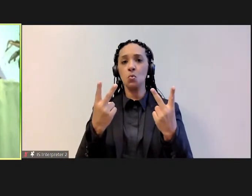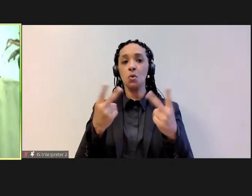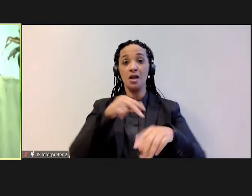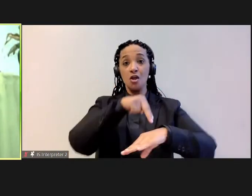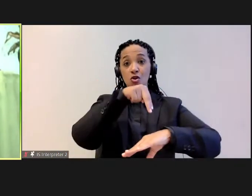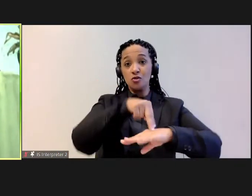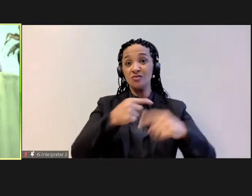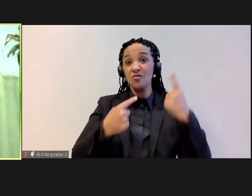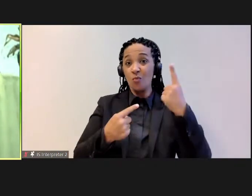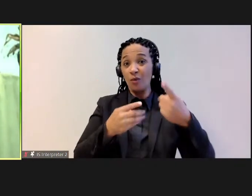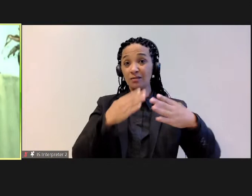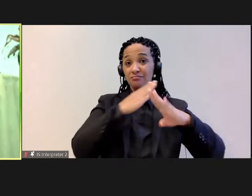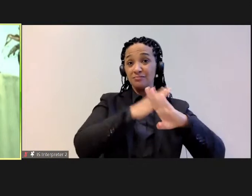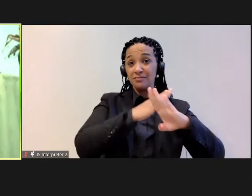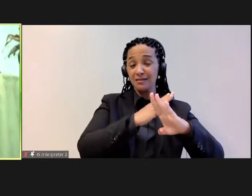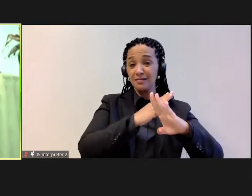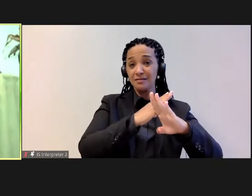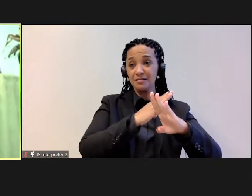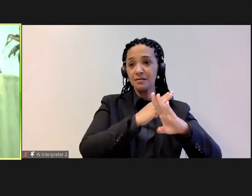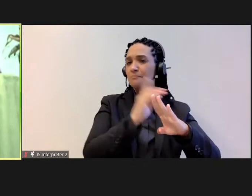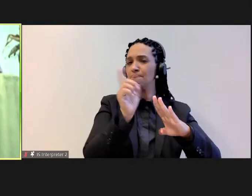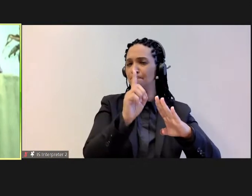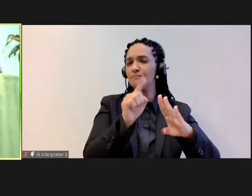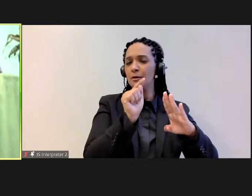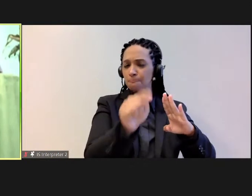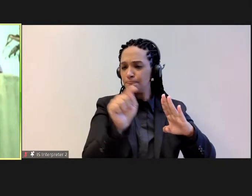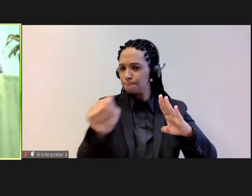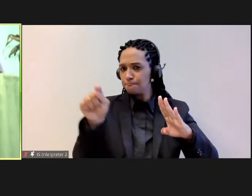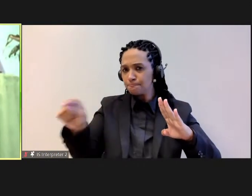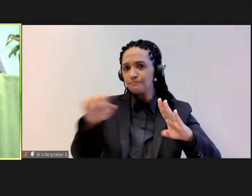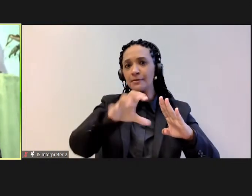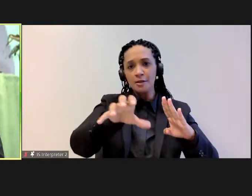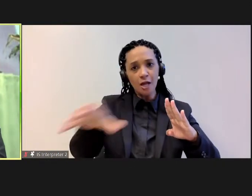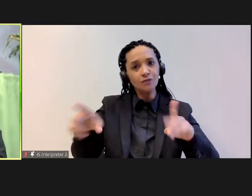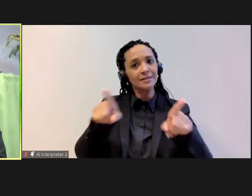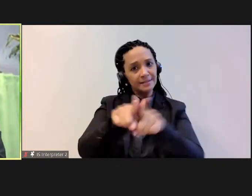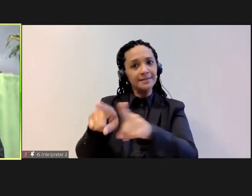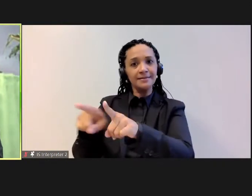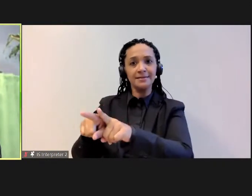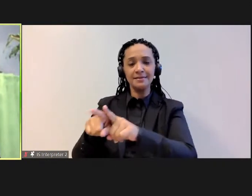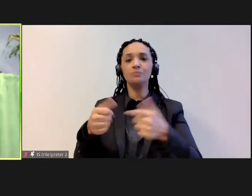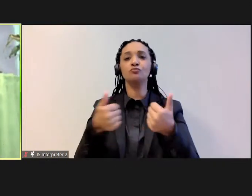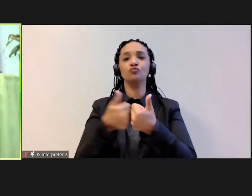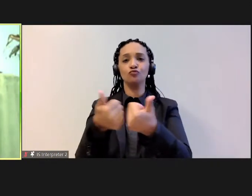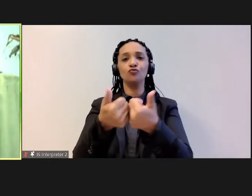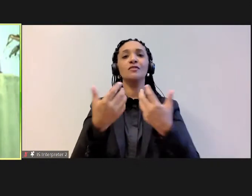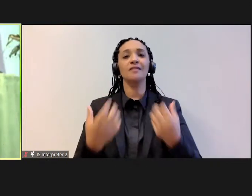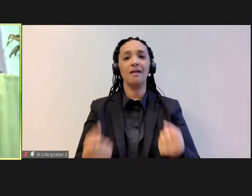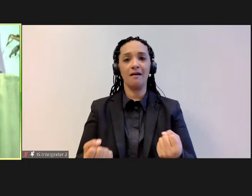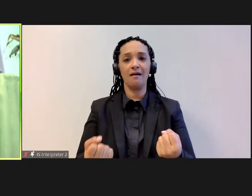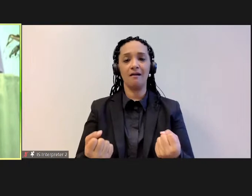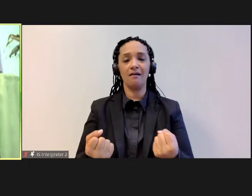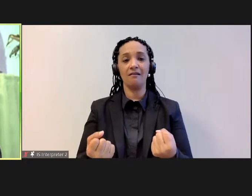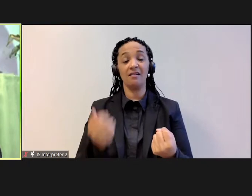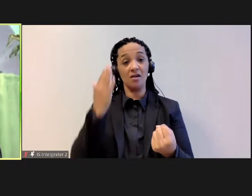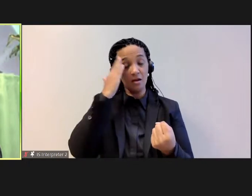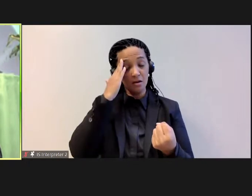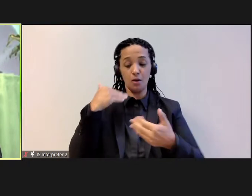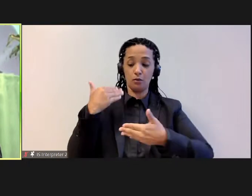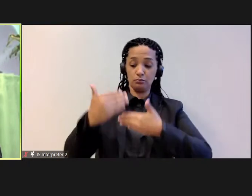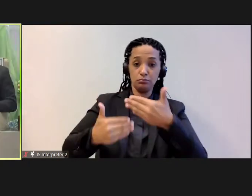countries. Data availability and quality, the traditional systems of data